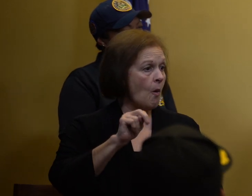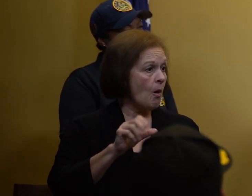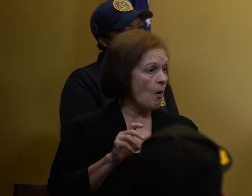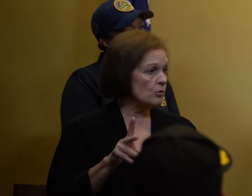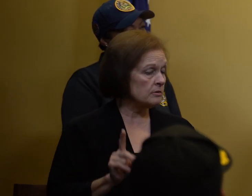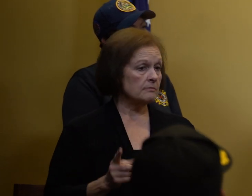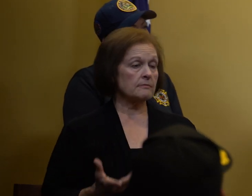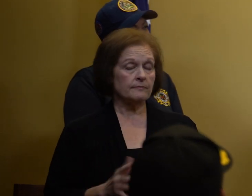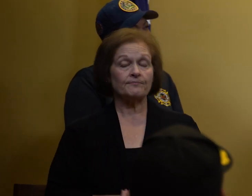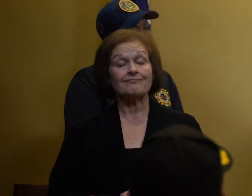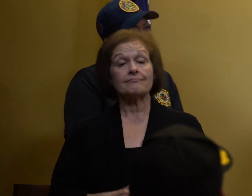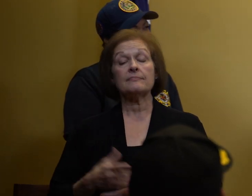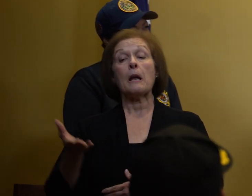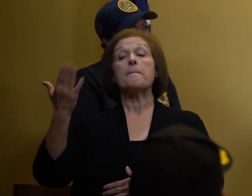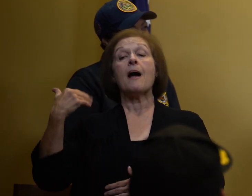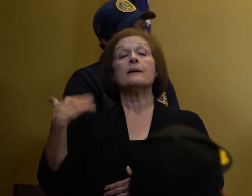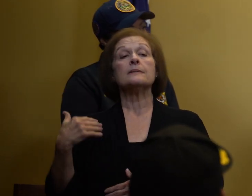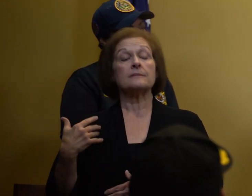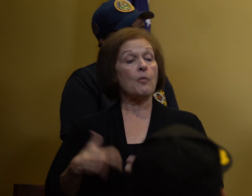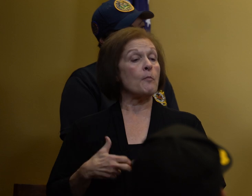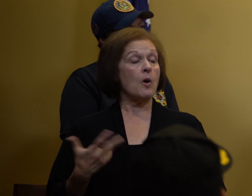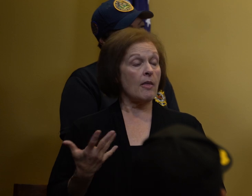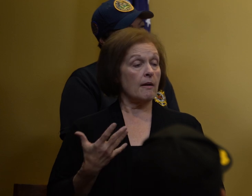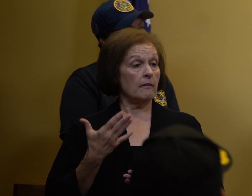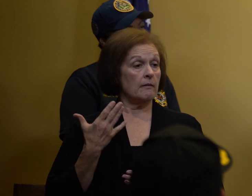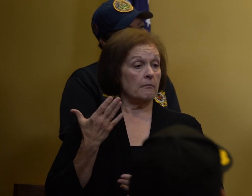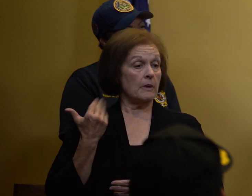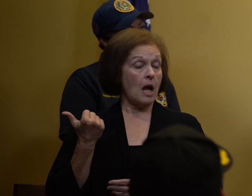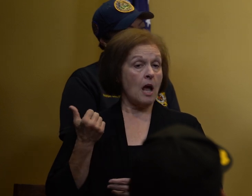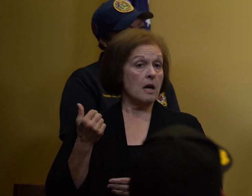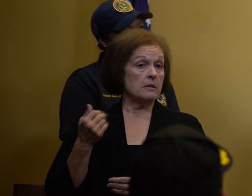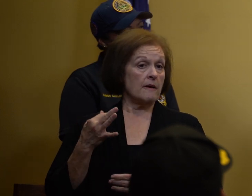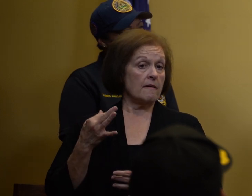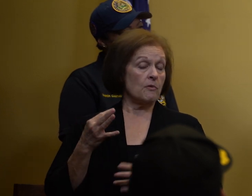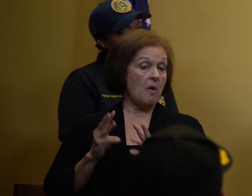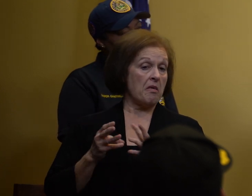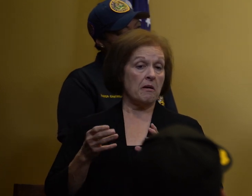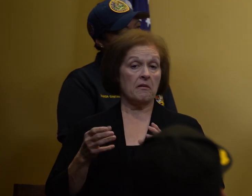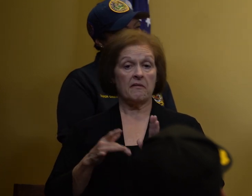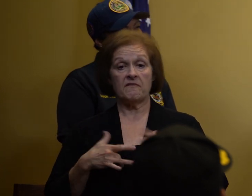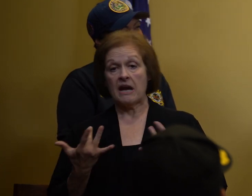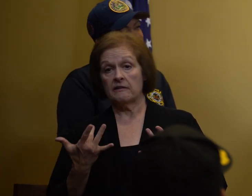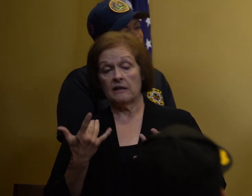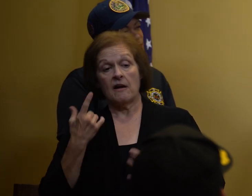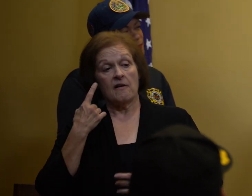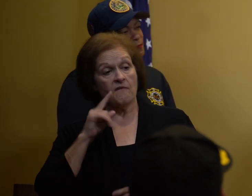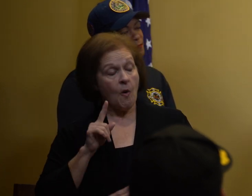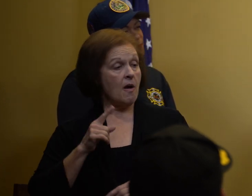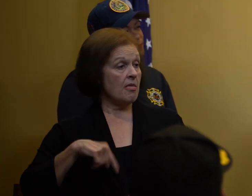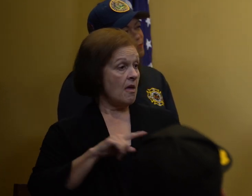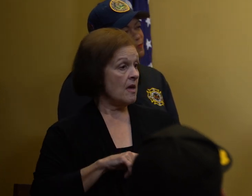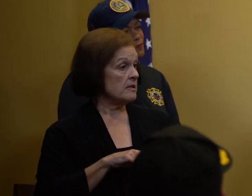tell you, in the past, the problem was whether it was because of the weather of the event, the inability for critical staff and leadership